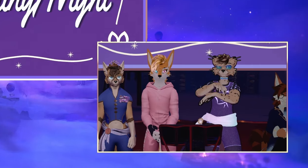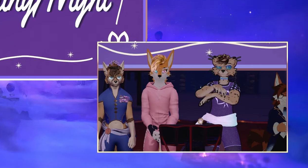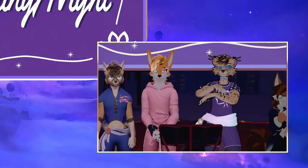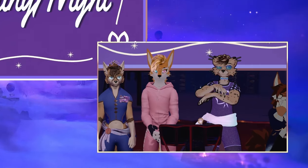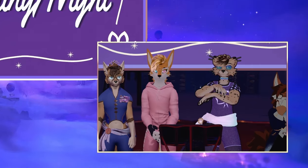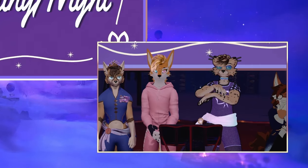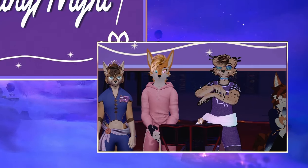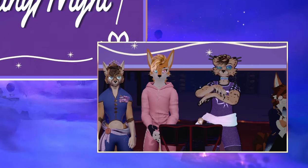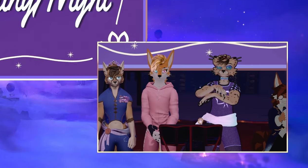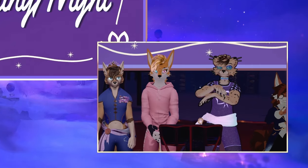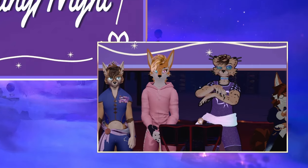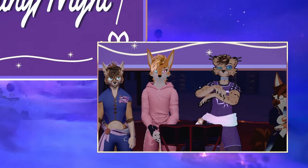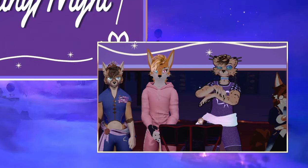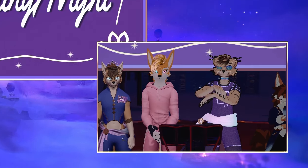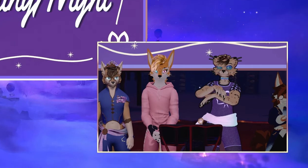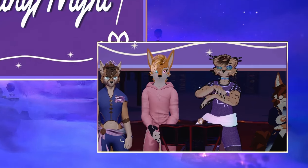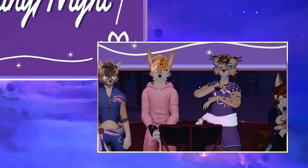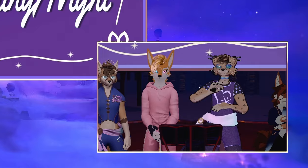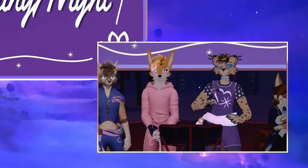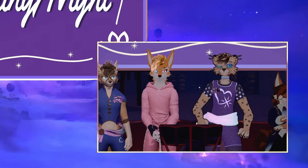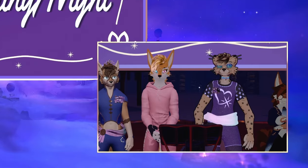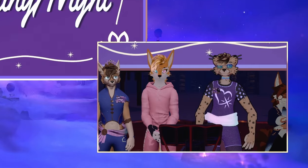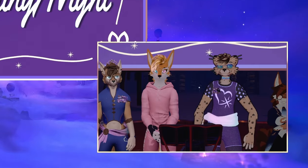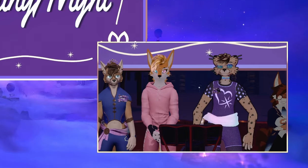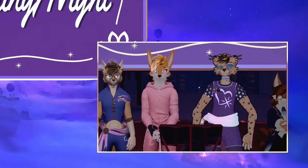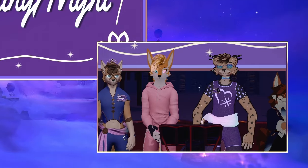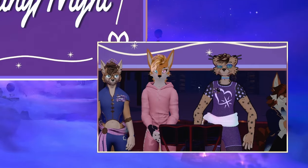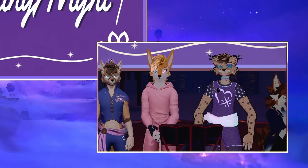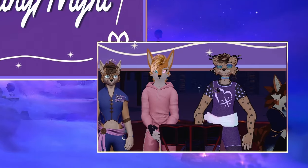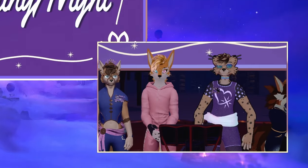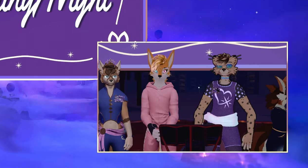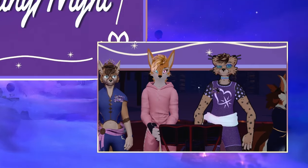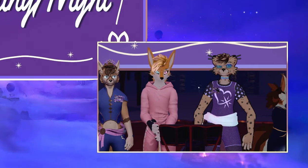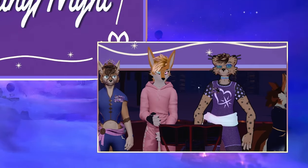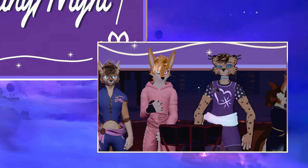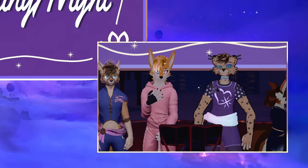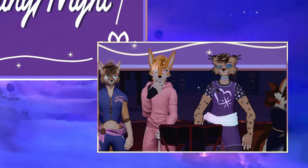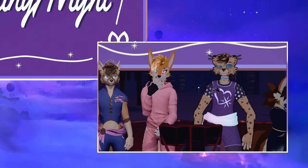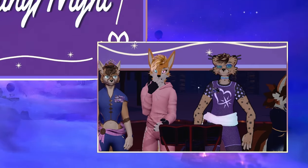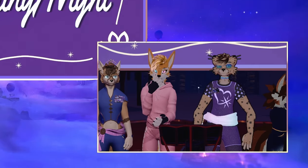This is good evening. Again, two different signs, good and evening or night.